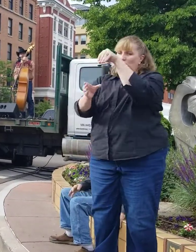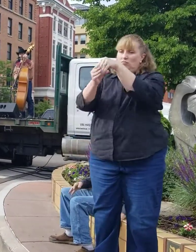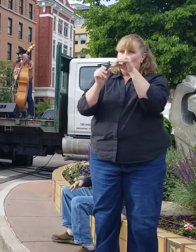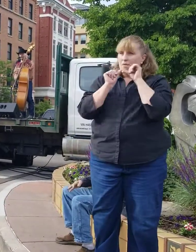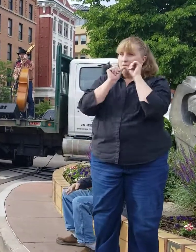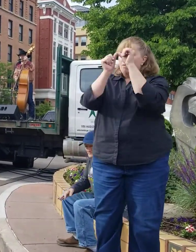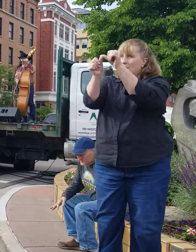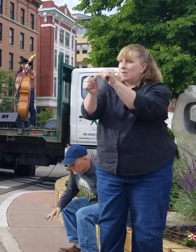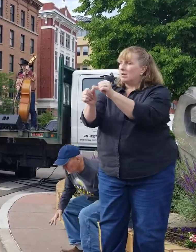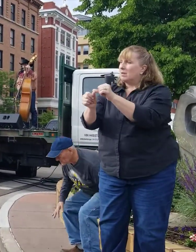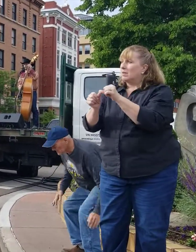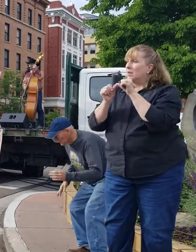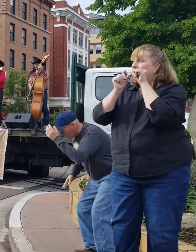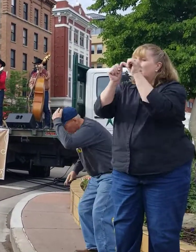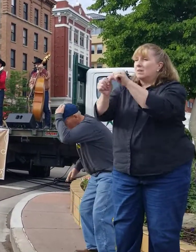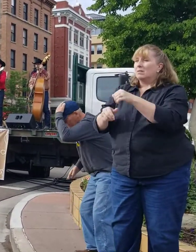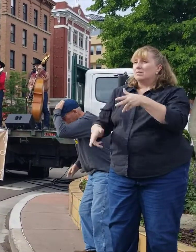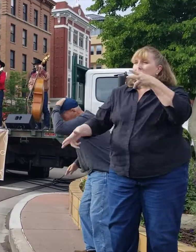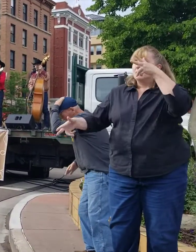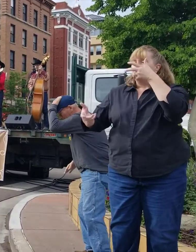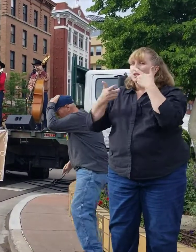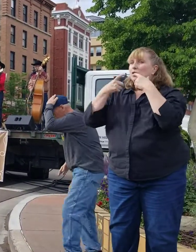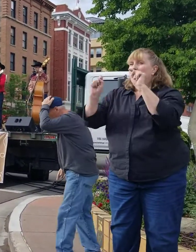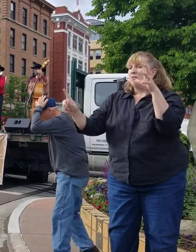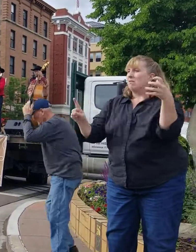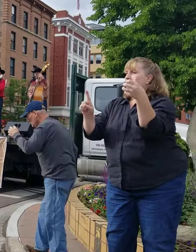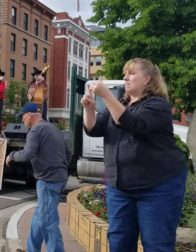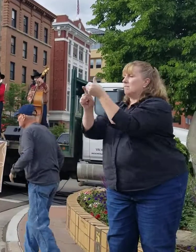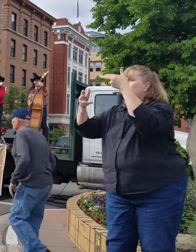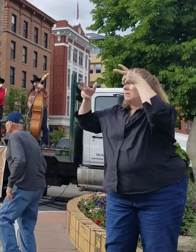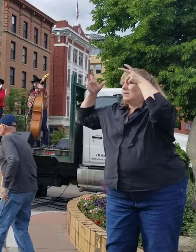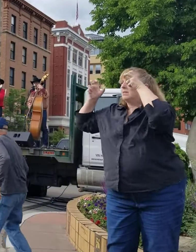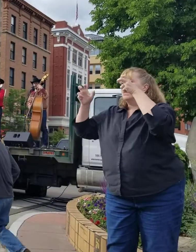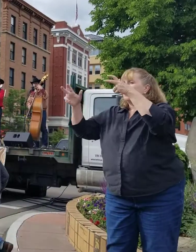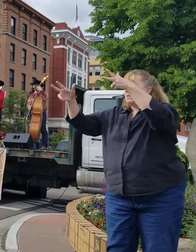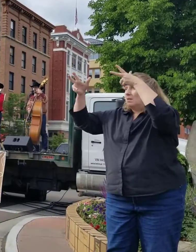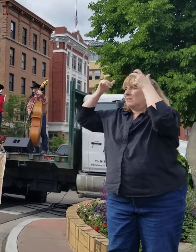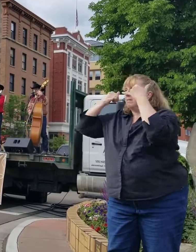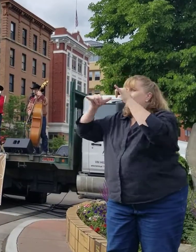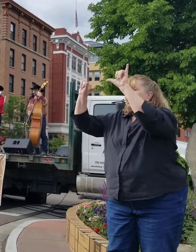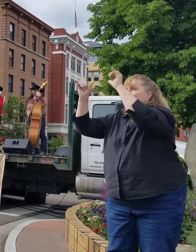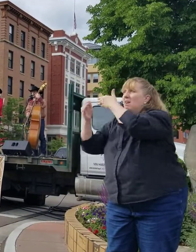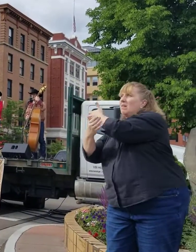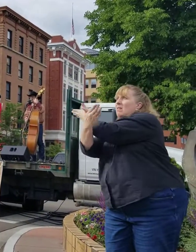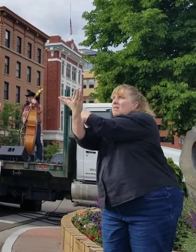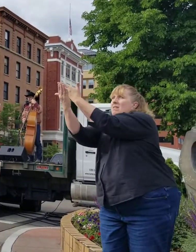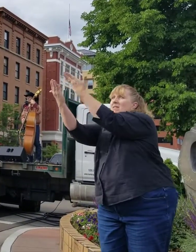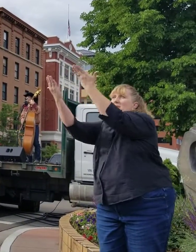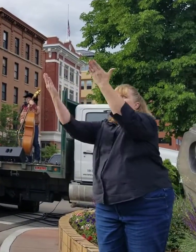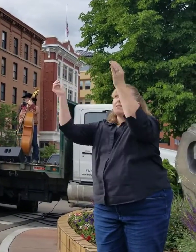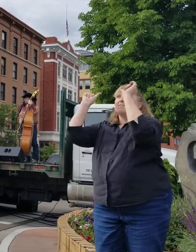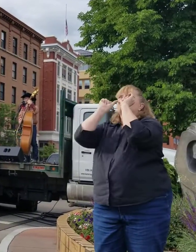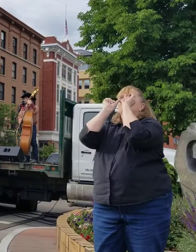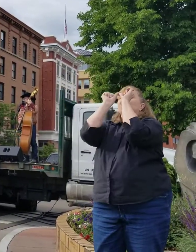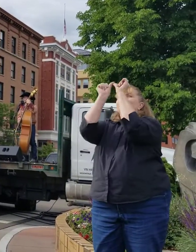trying to catch the devil's land, our crosses in the sky.